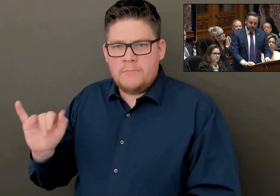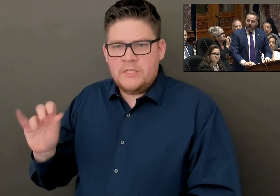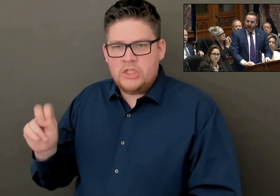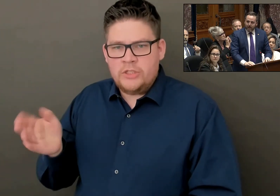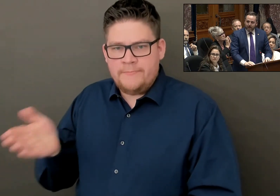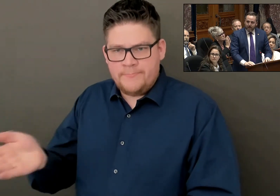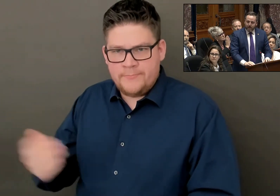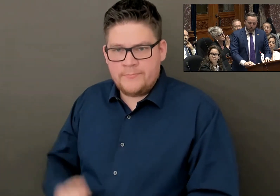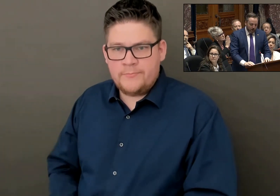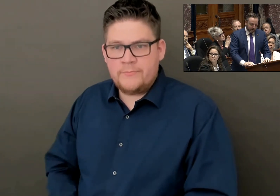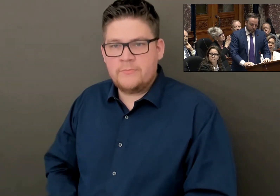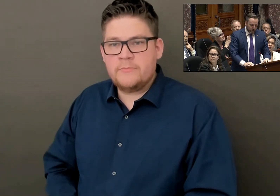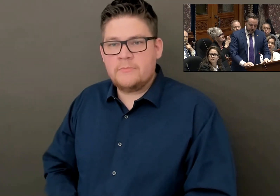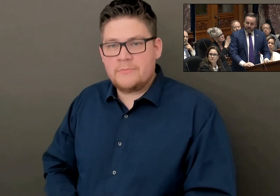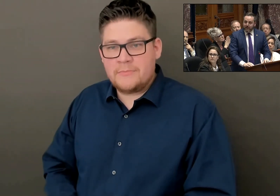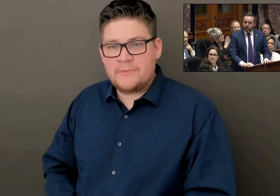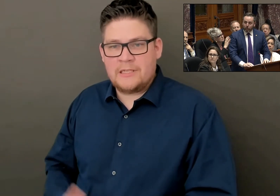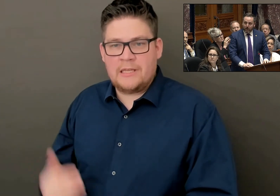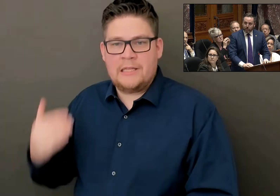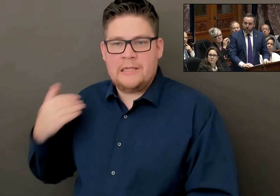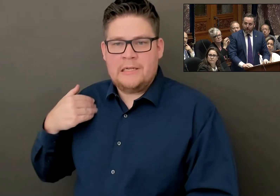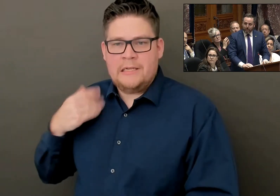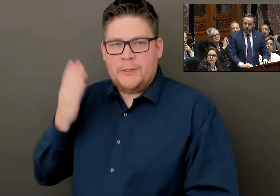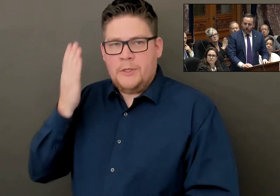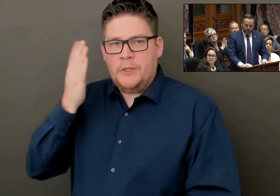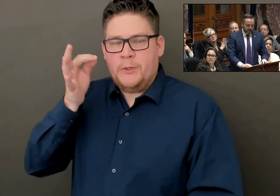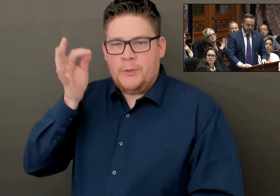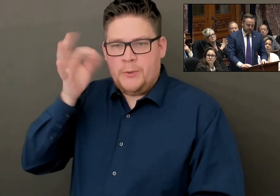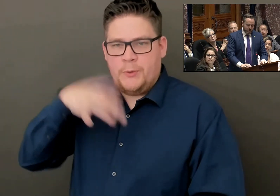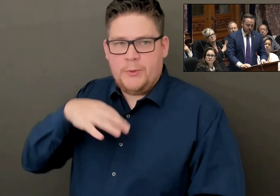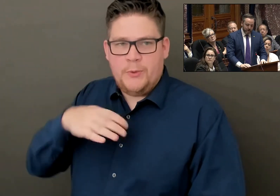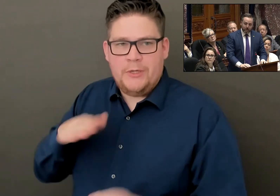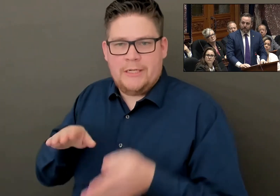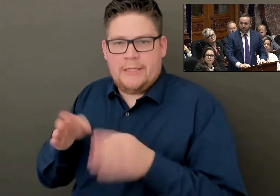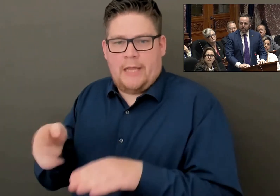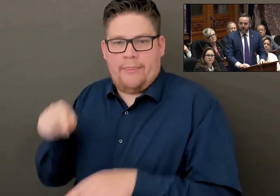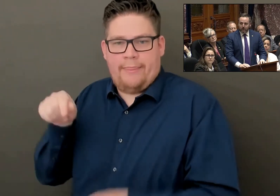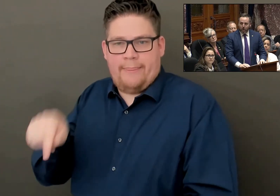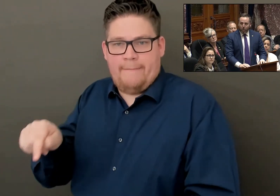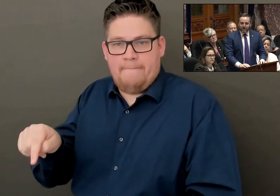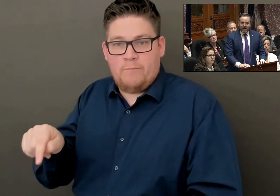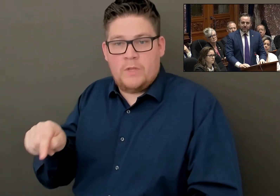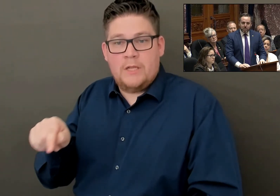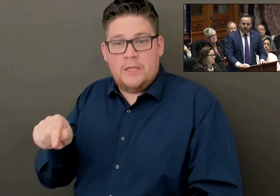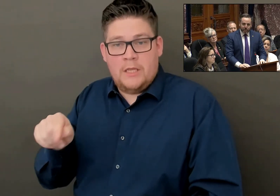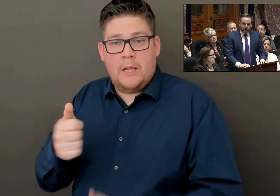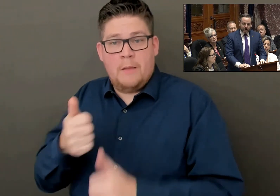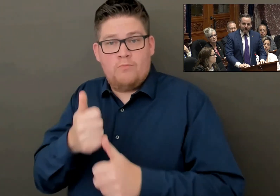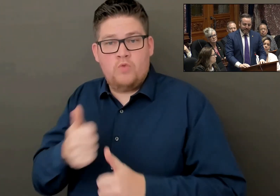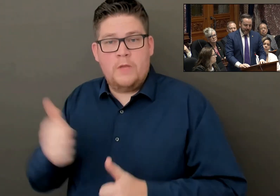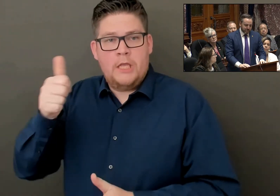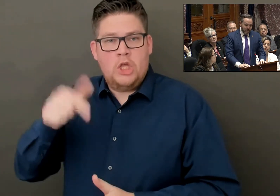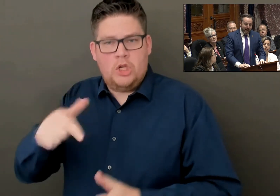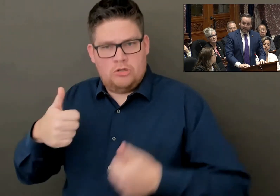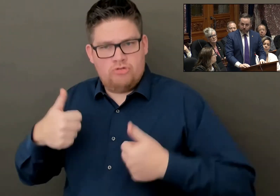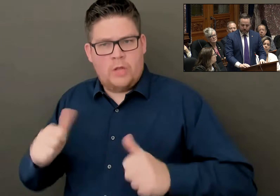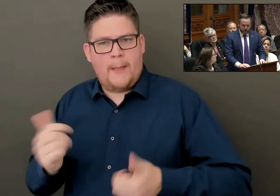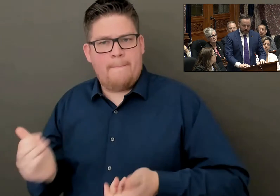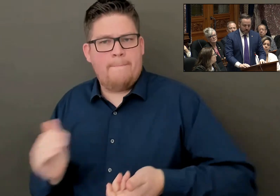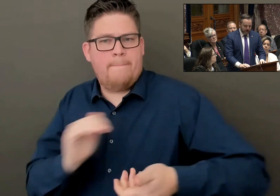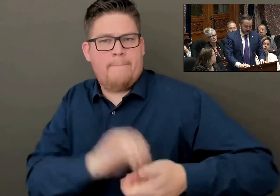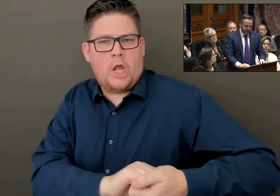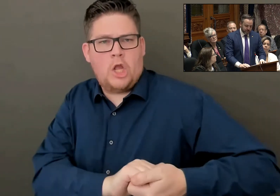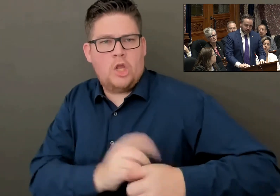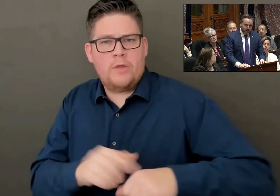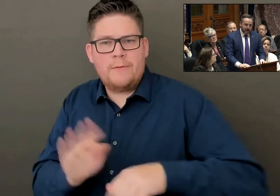to decide he wanted to reset his relationship with the business community. What gets measured gets managed